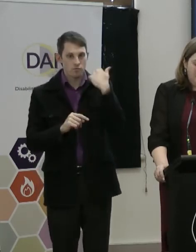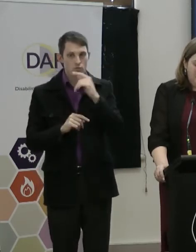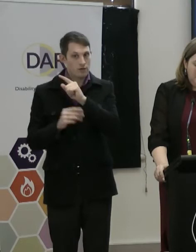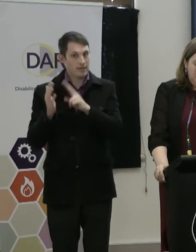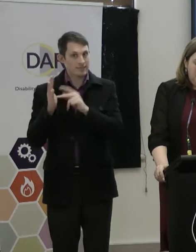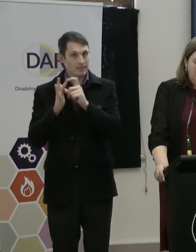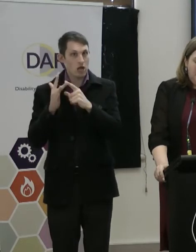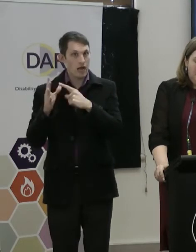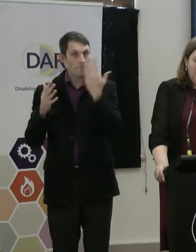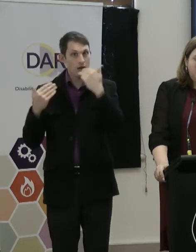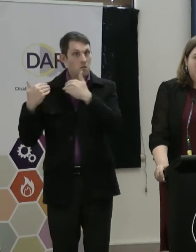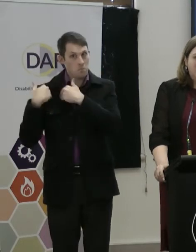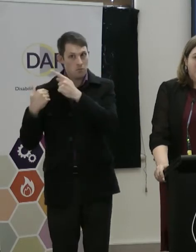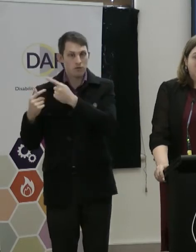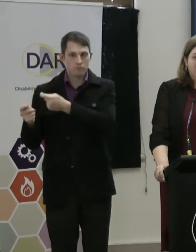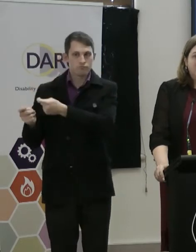NDIA.